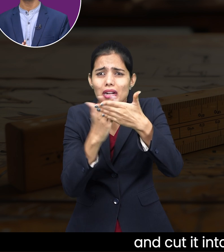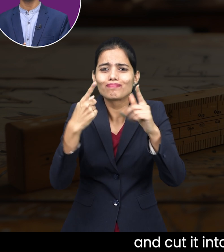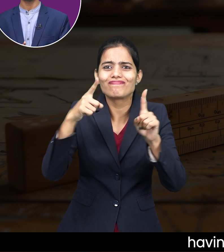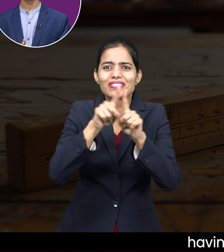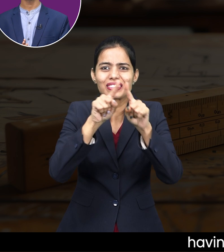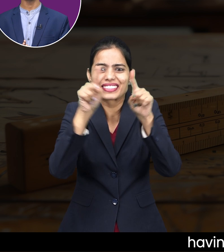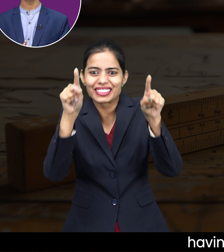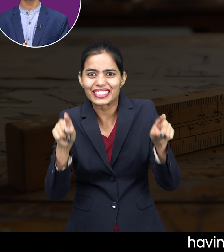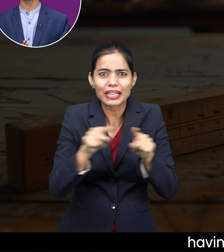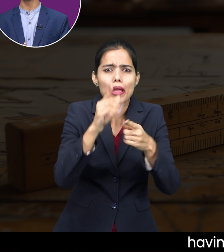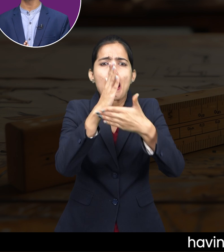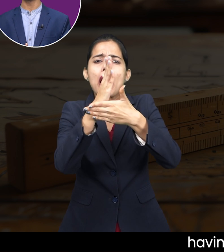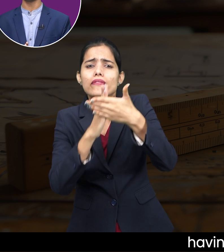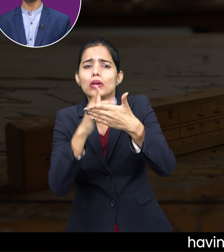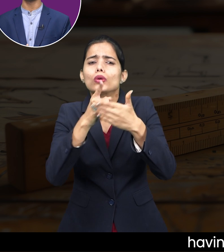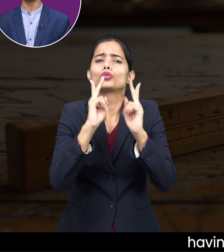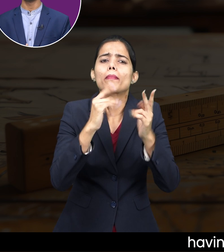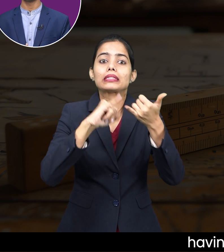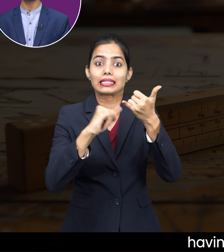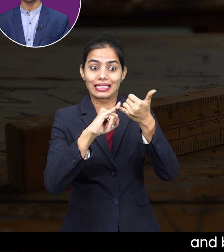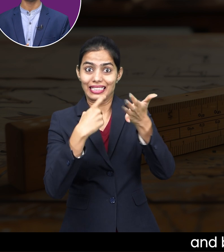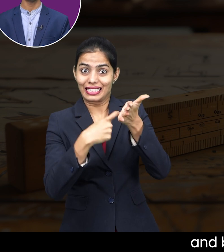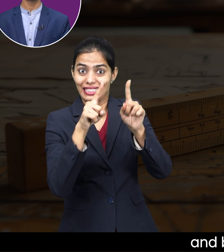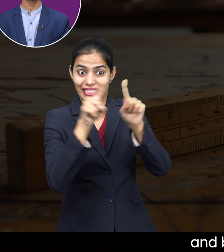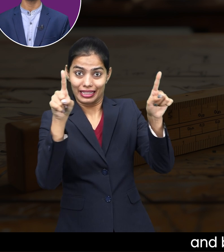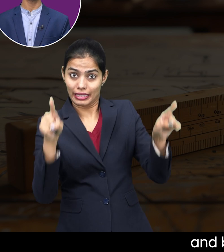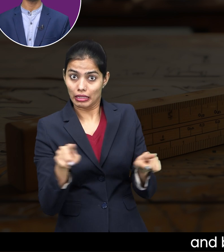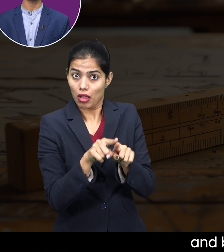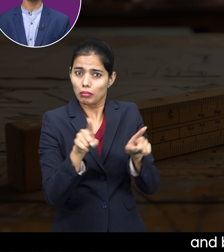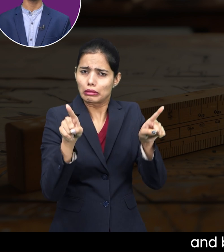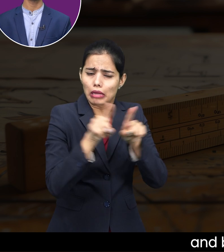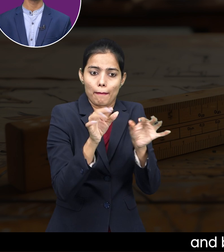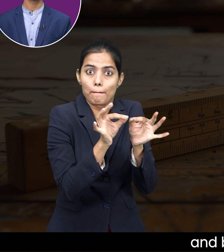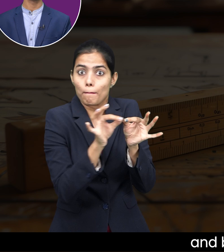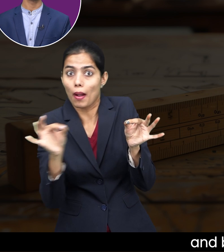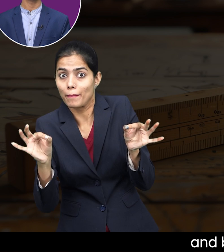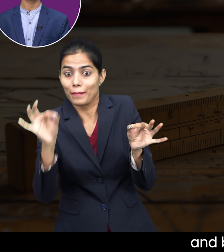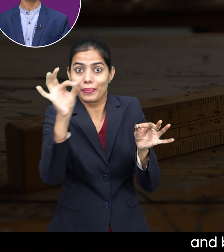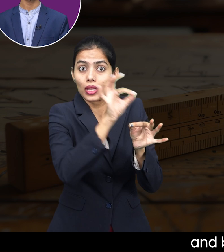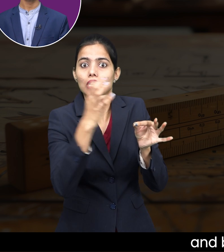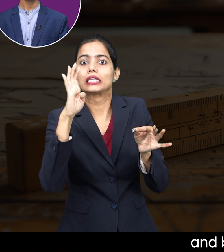rectangle having length 4 centimeter and breadth 2 centimeter.